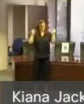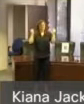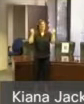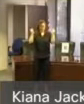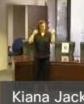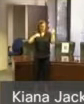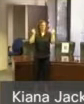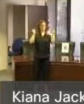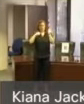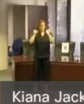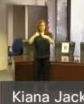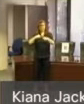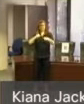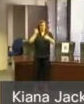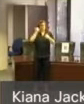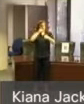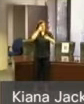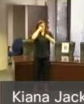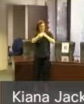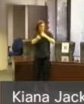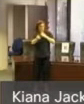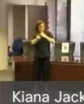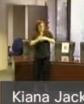Aye. Aye. Opposed?